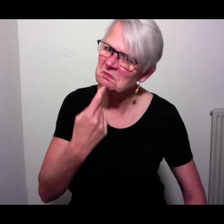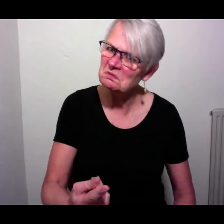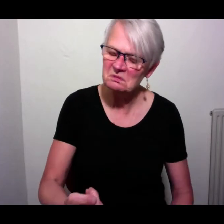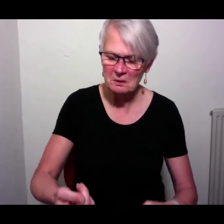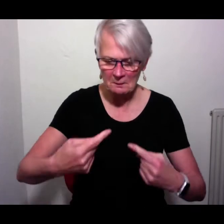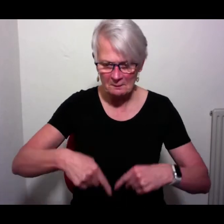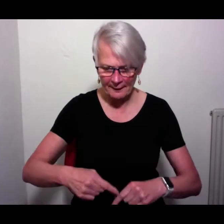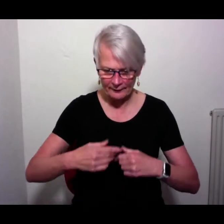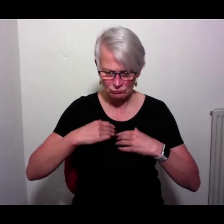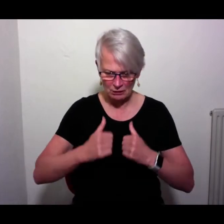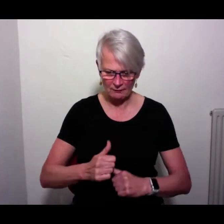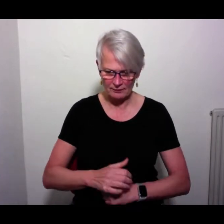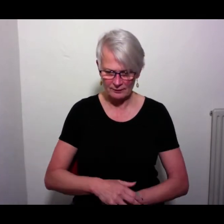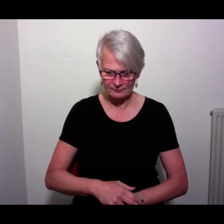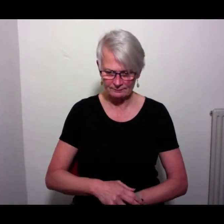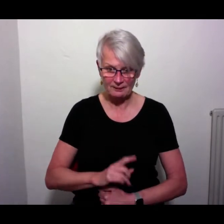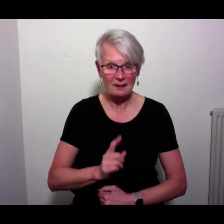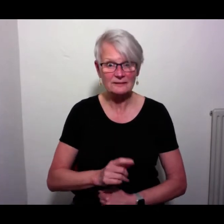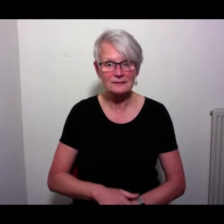retreating, recovering.